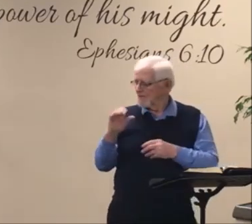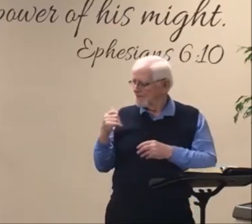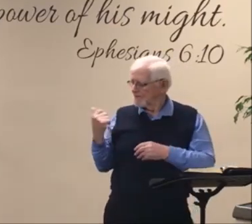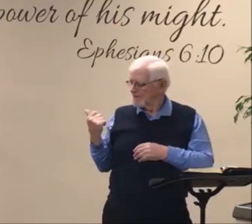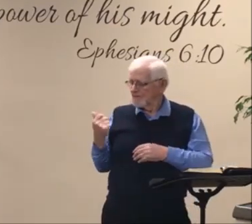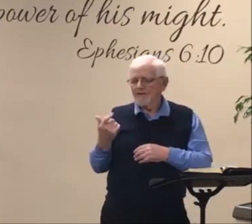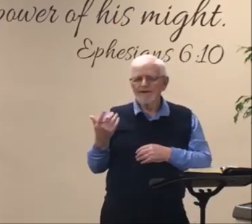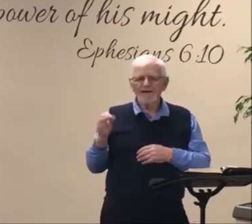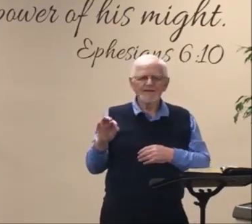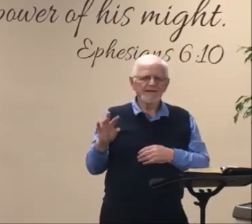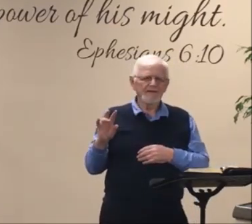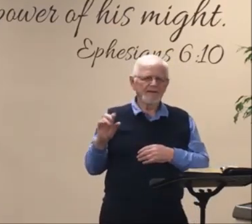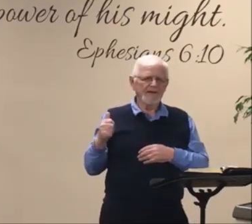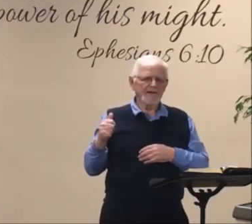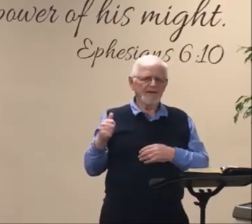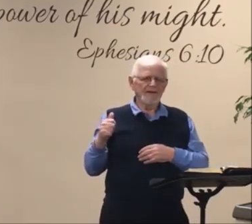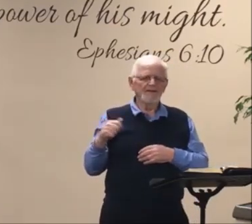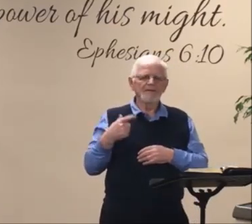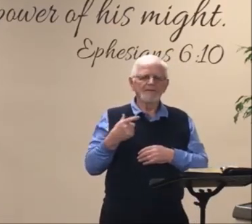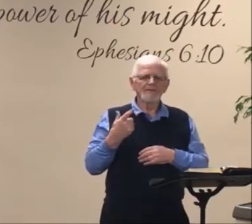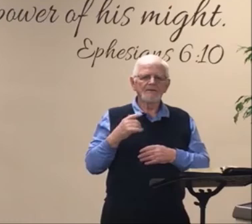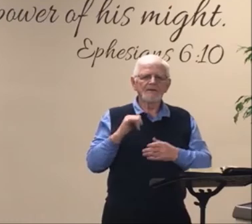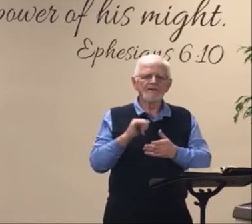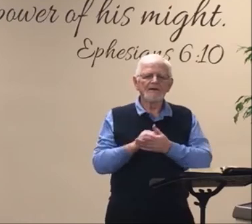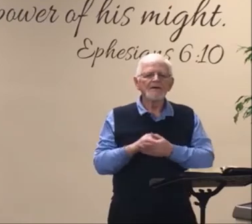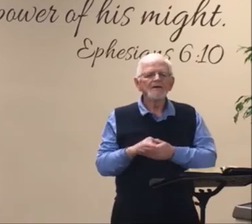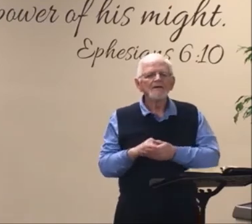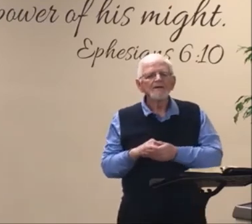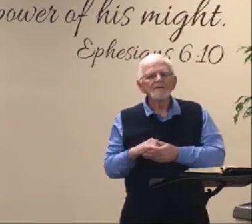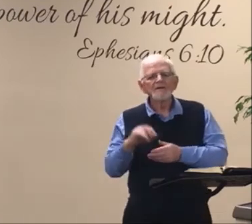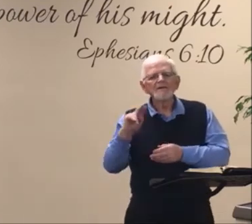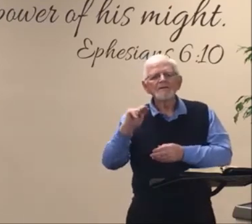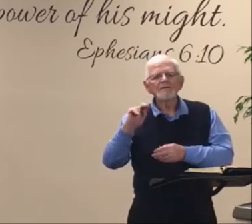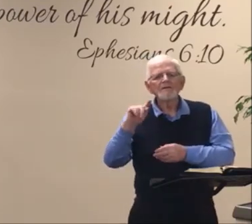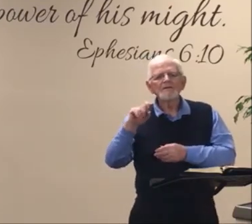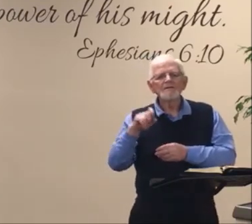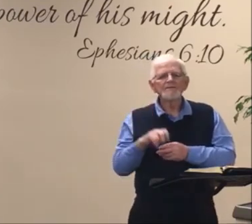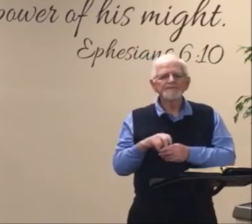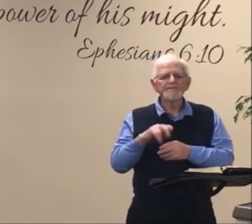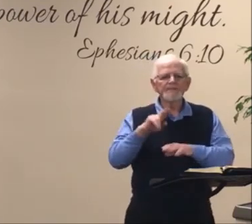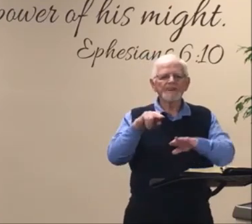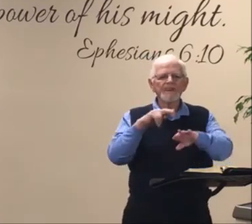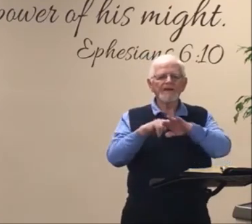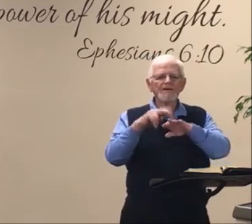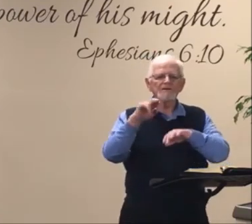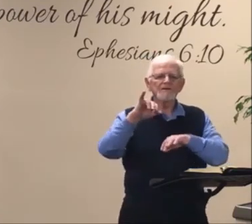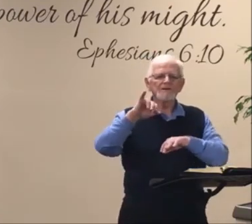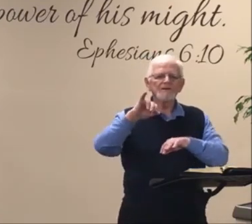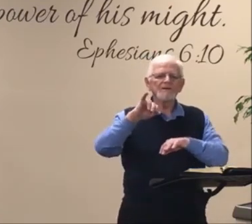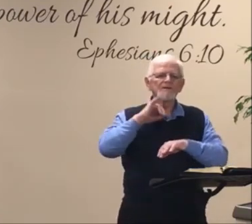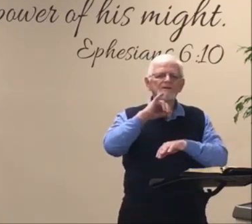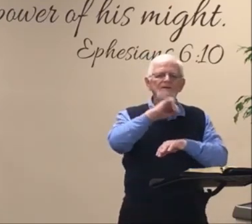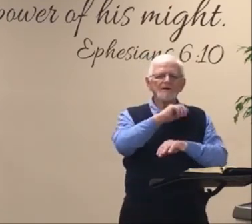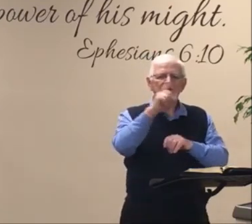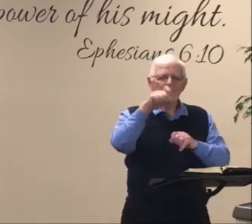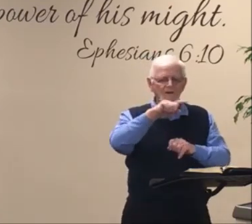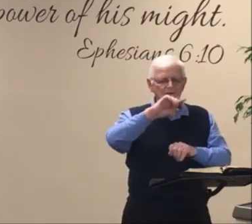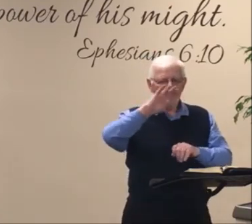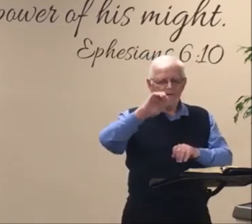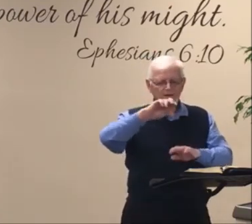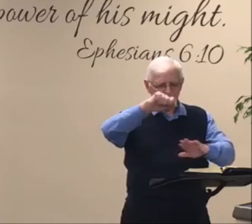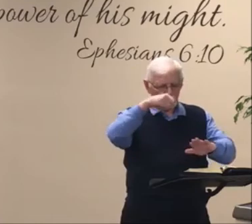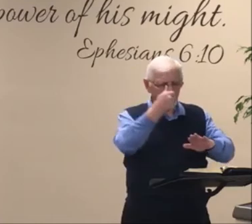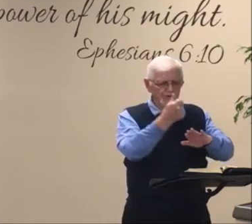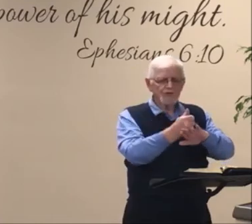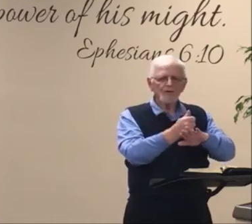or 17 or somewhere in there. And he says, he has the note in the passage, and he says, the nation of Israel has to be restored because of these prophecies. That